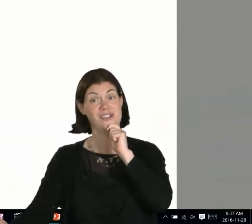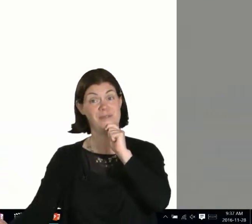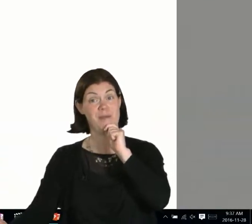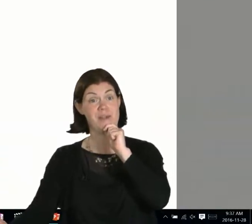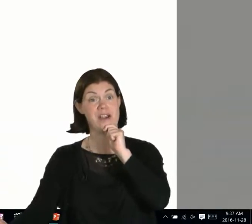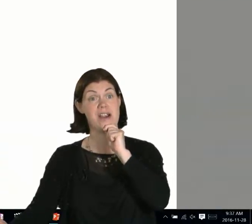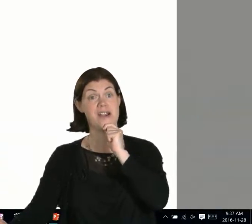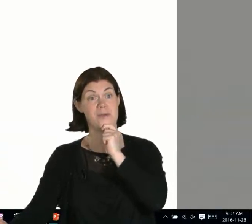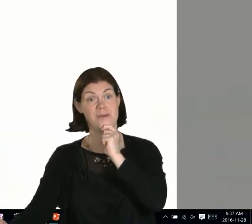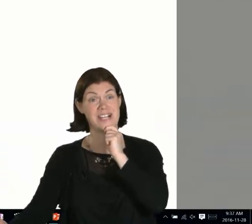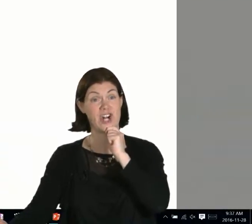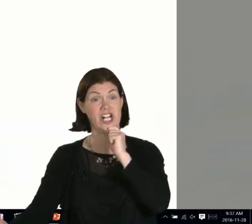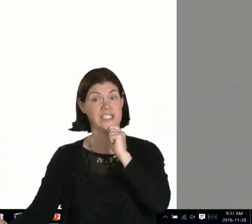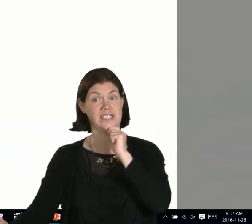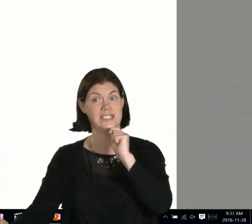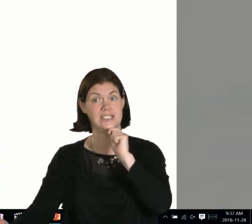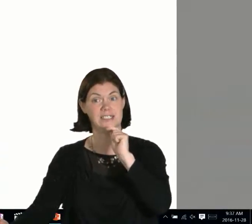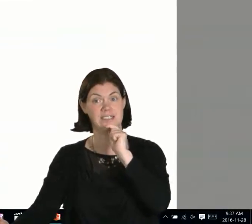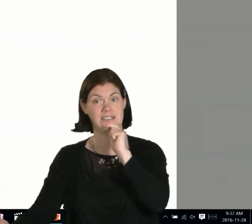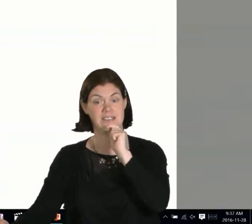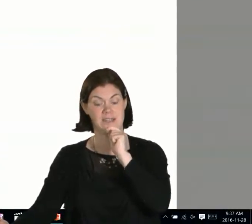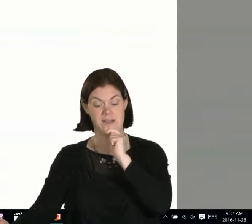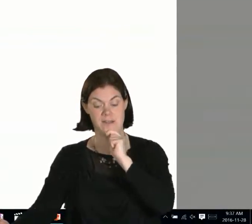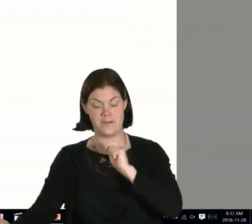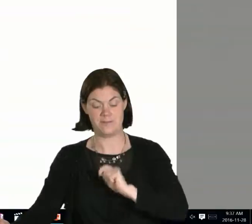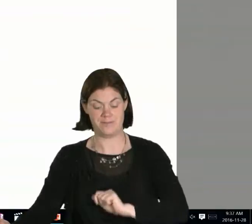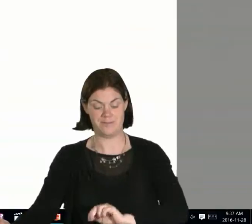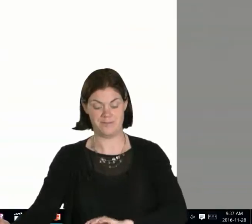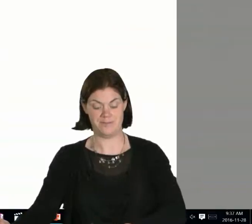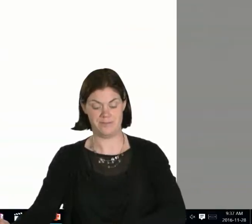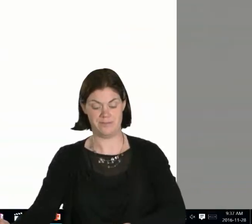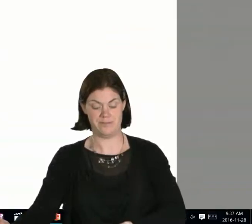Do you guys remember? What was that called?